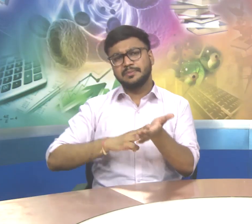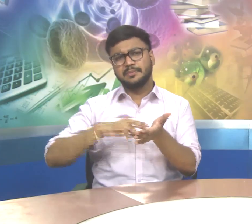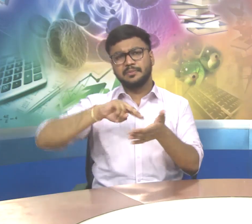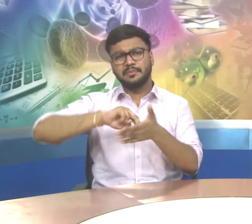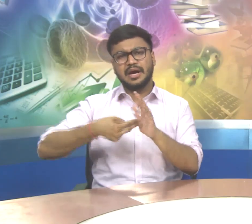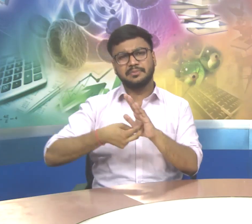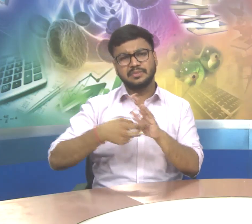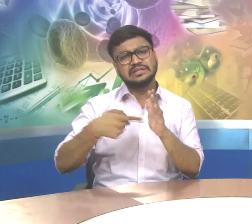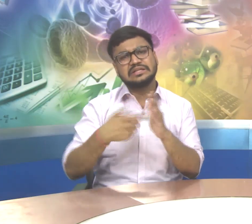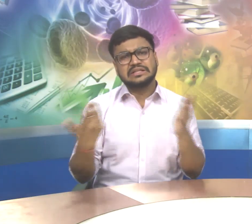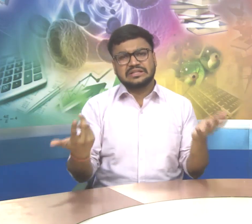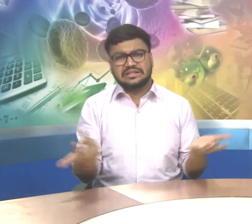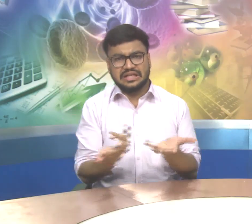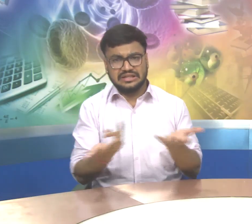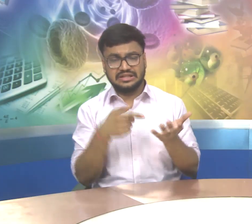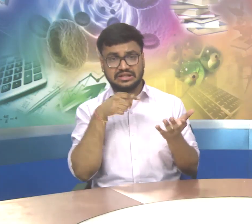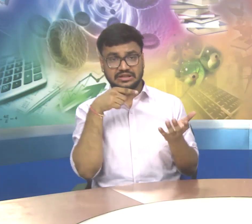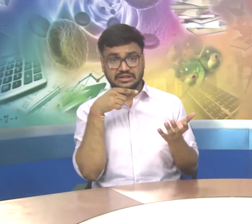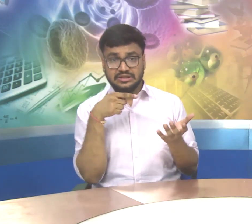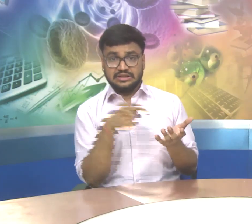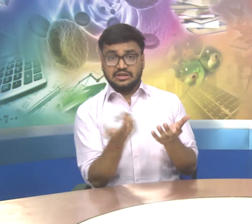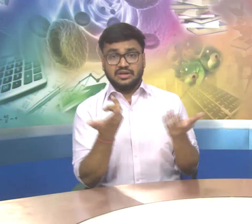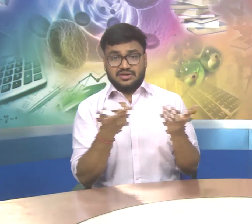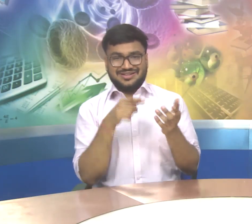Humans, also called Homo sapiens.